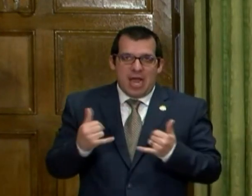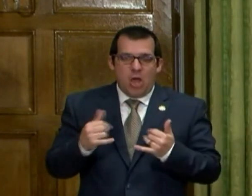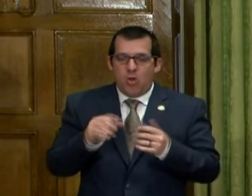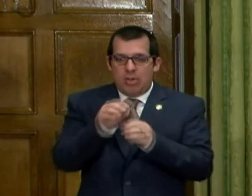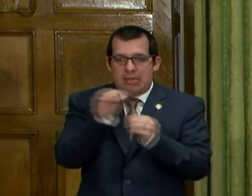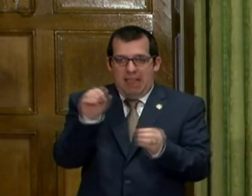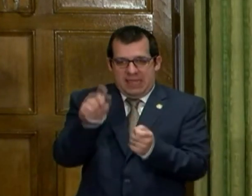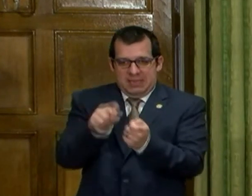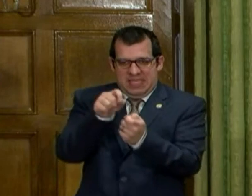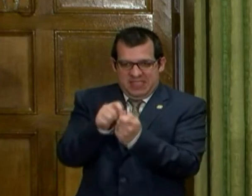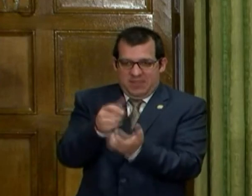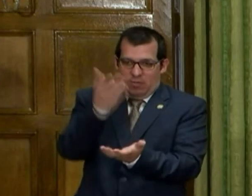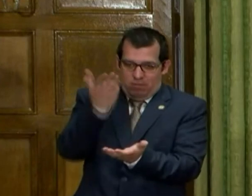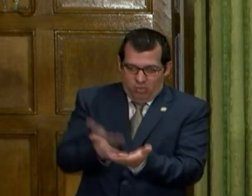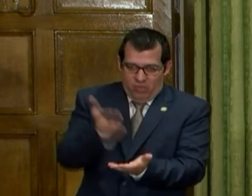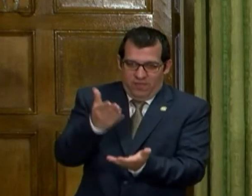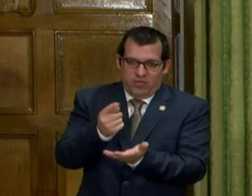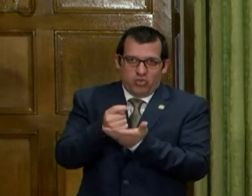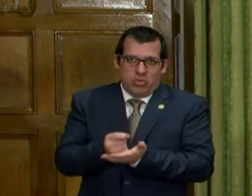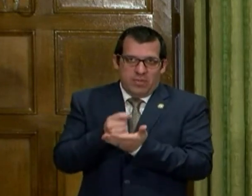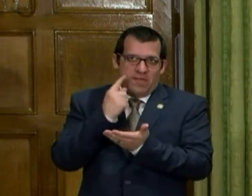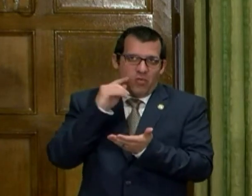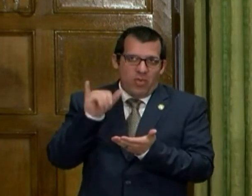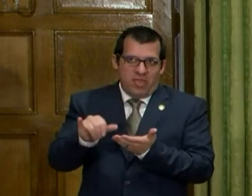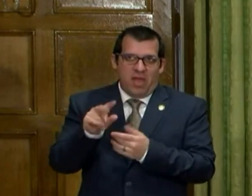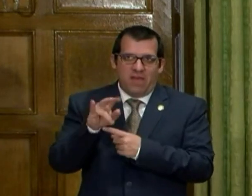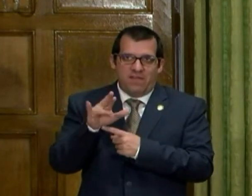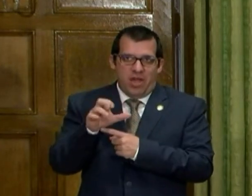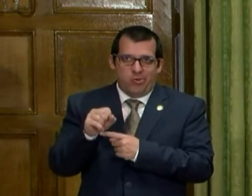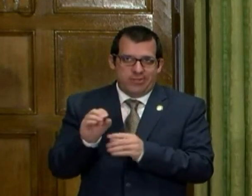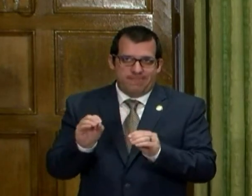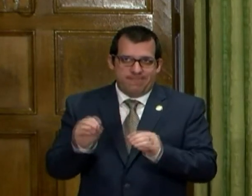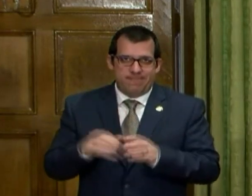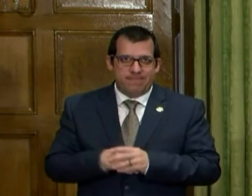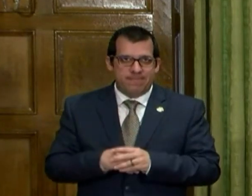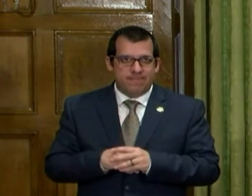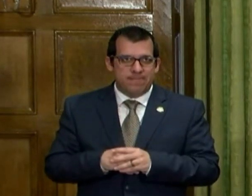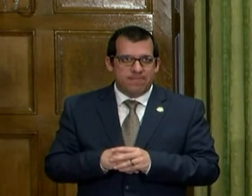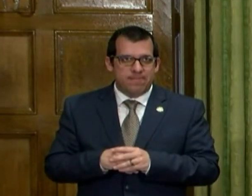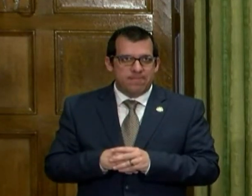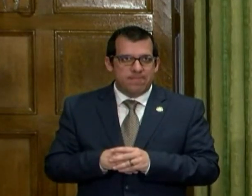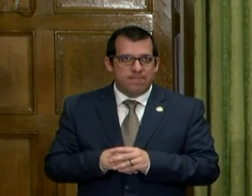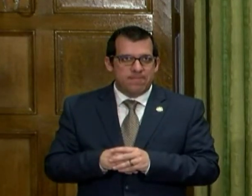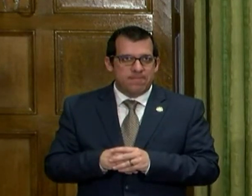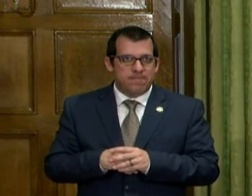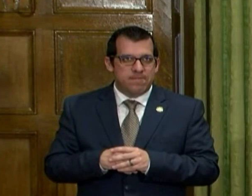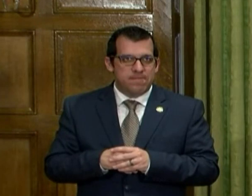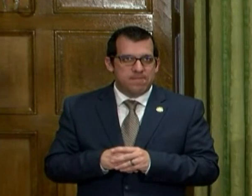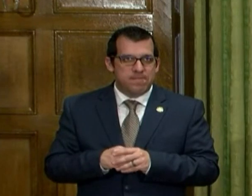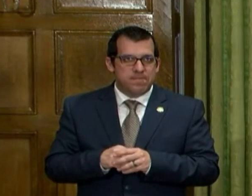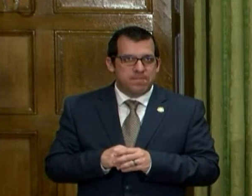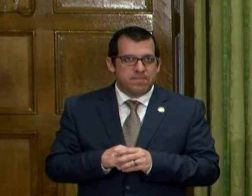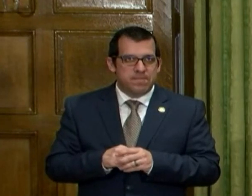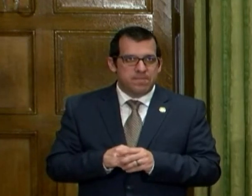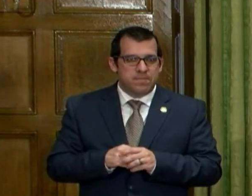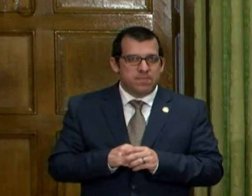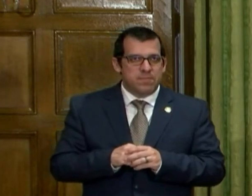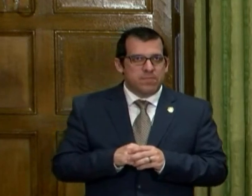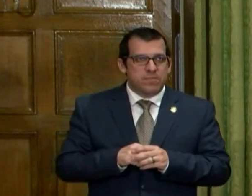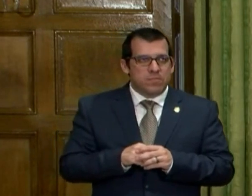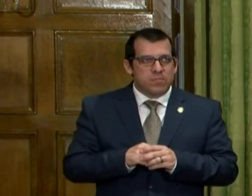any proven treatments for this virus. Where were those two additional deaths? Did I miss that?